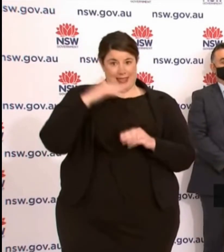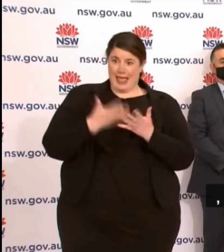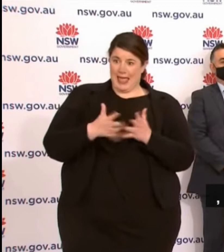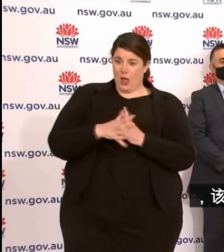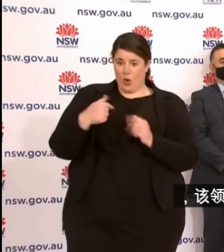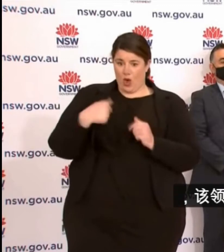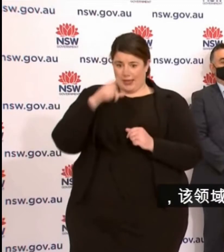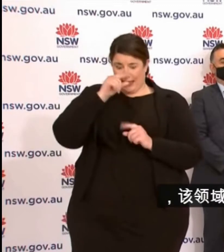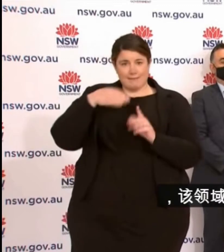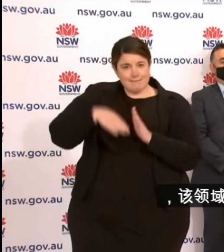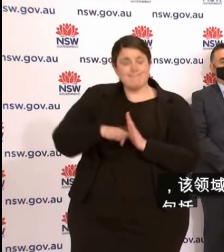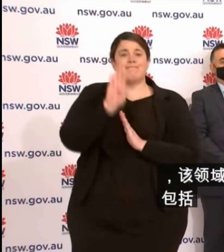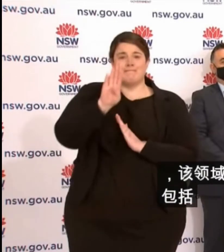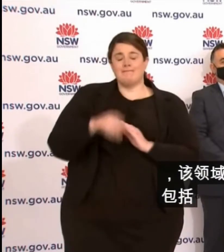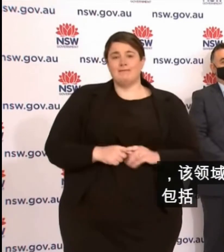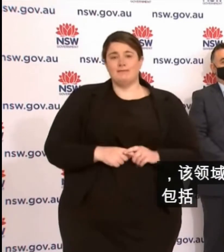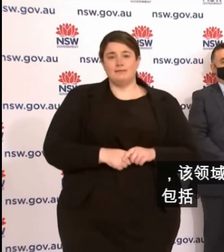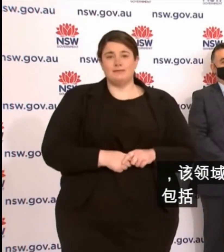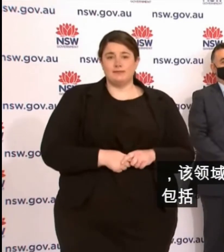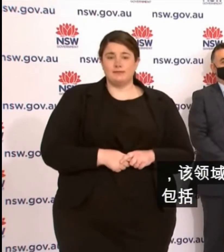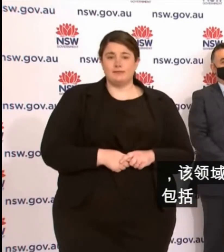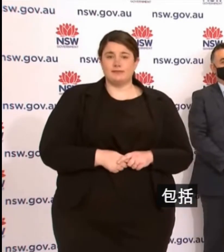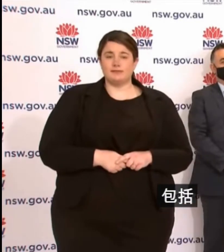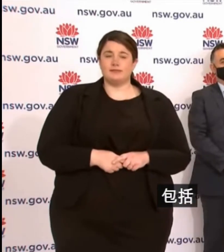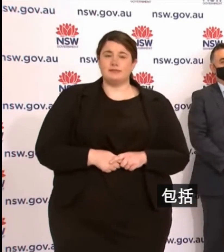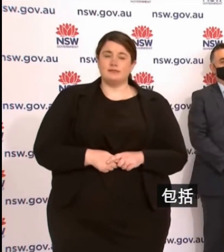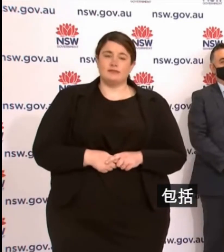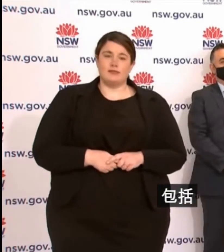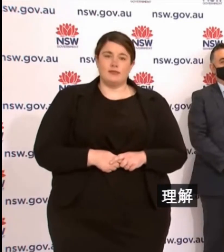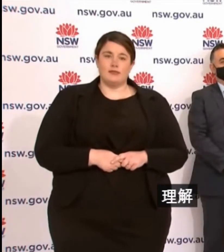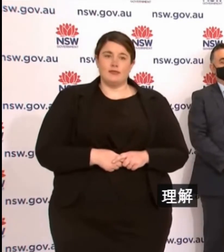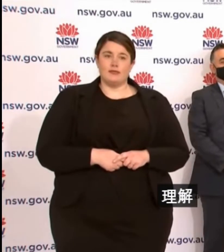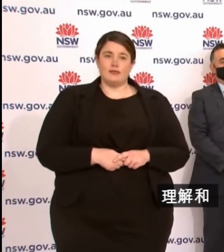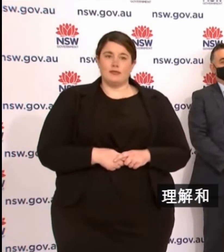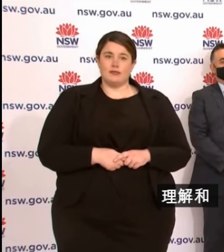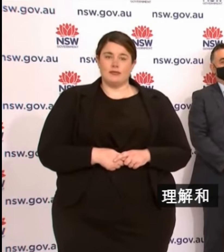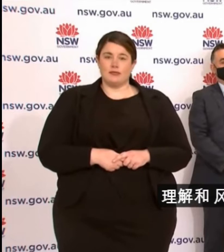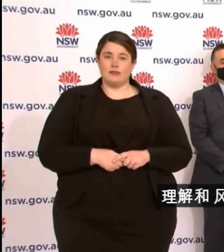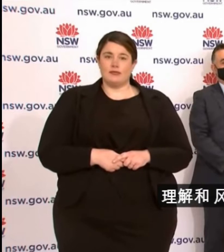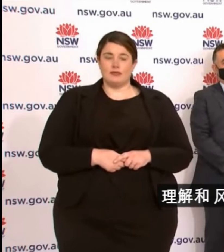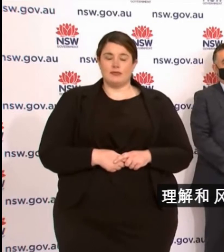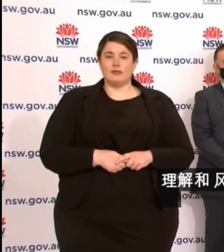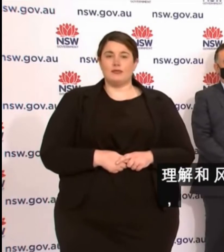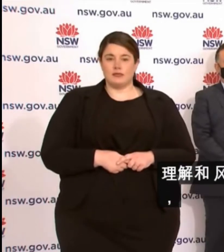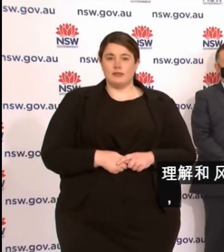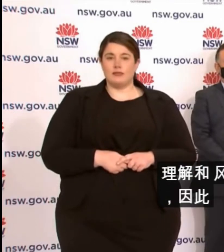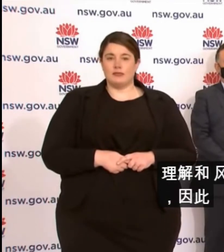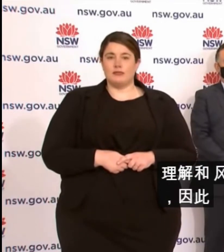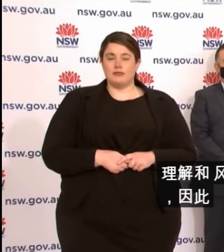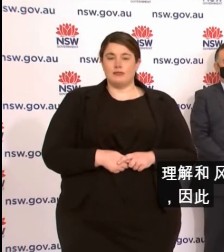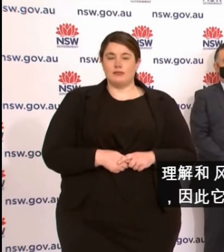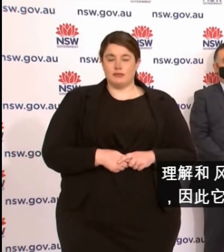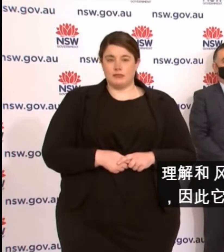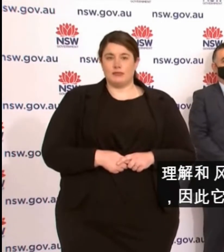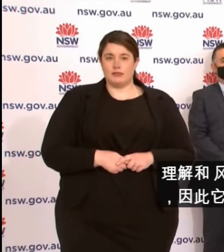The key considerations in this area include the understanding and the management of the risks, and